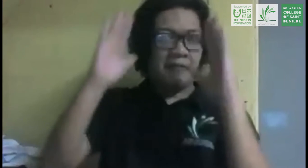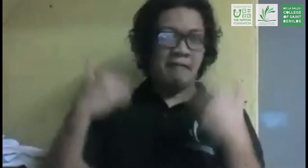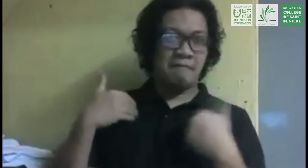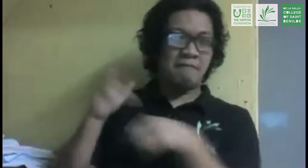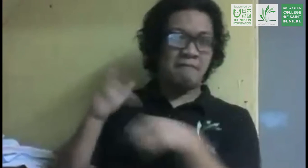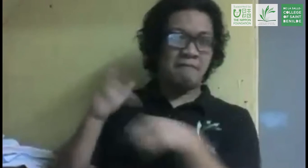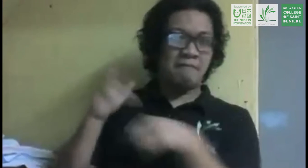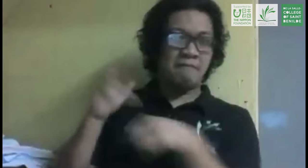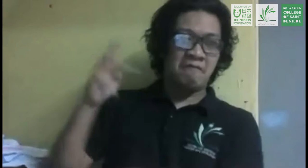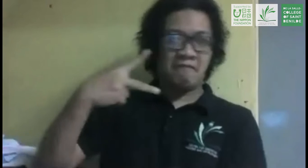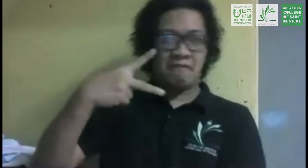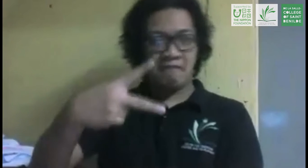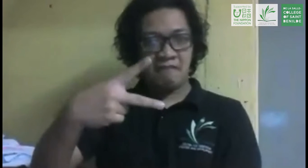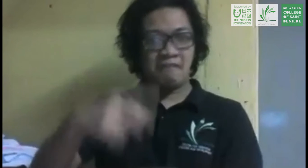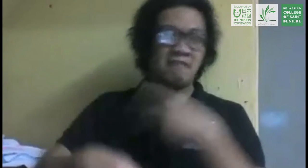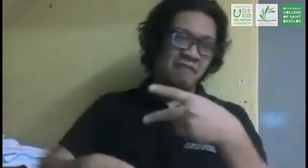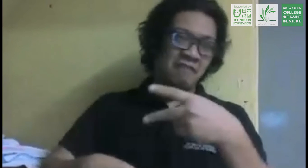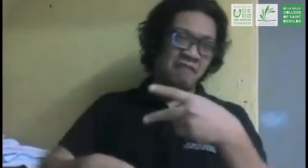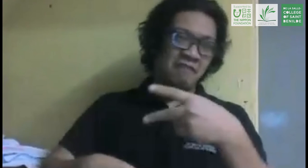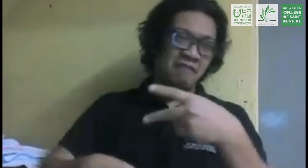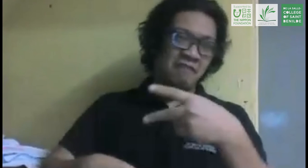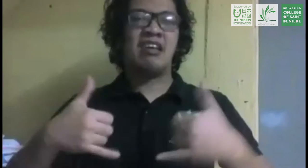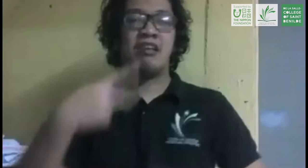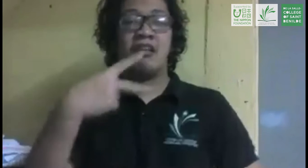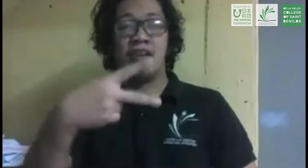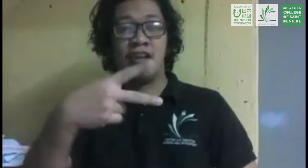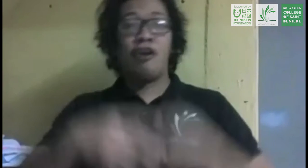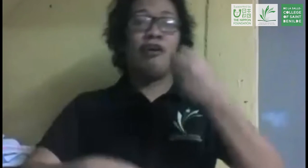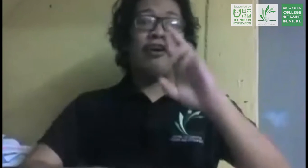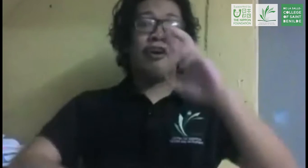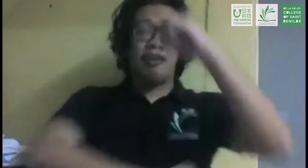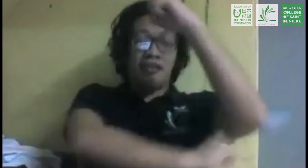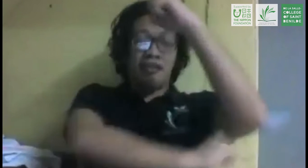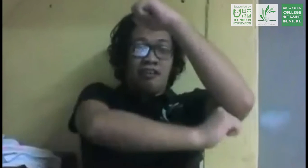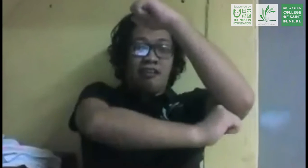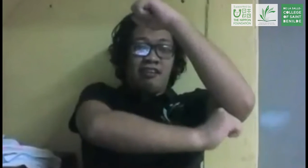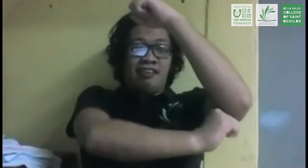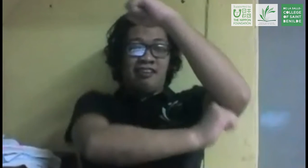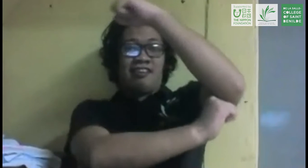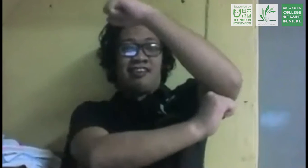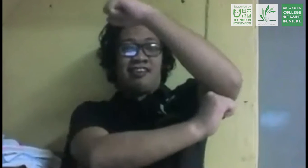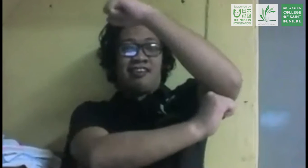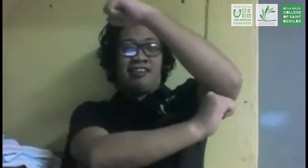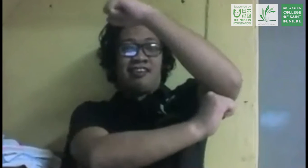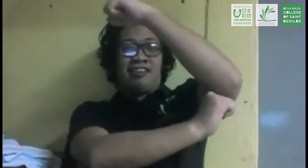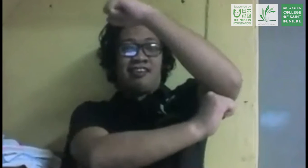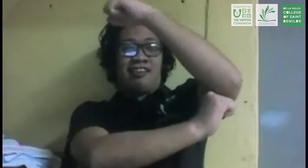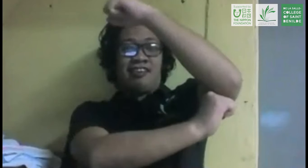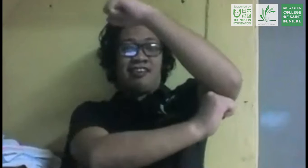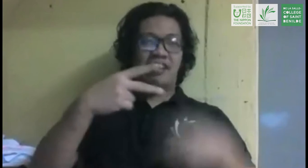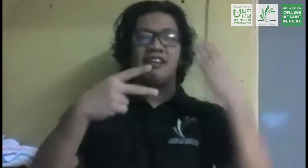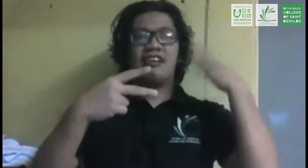used in other places. So I don't know if we can even incorporate that if it was just